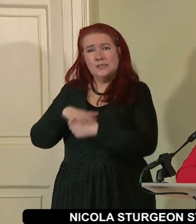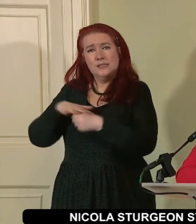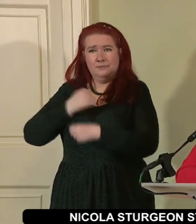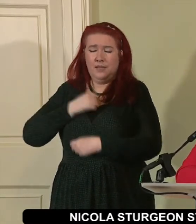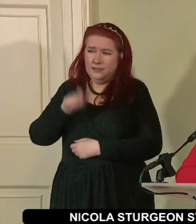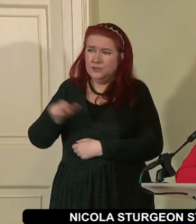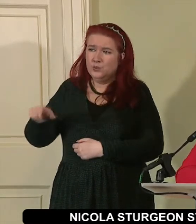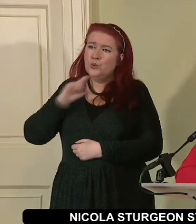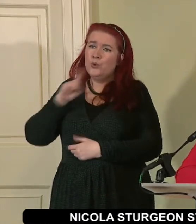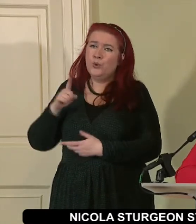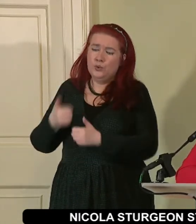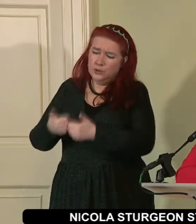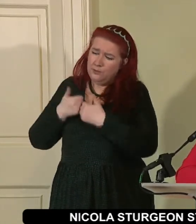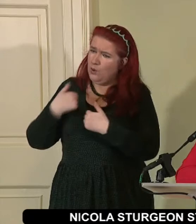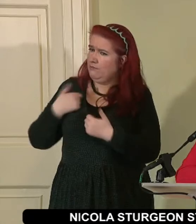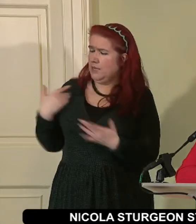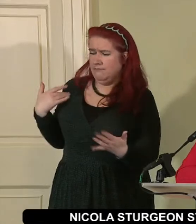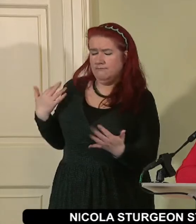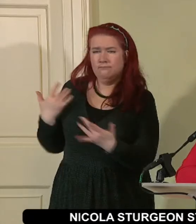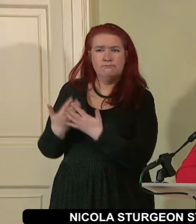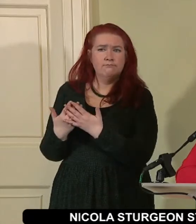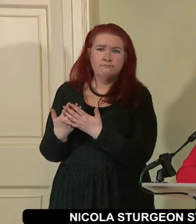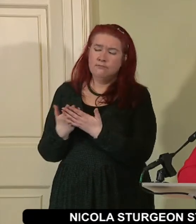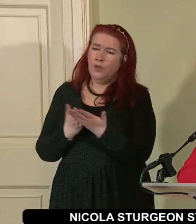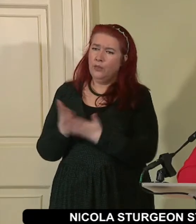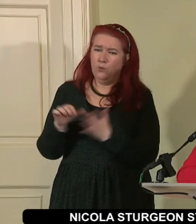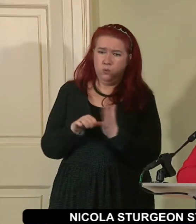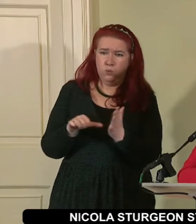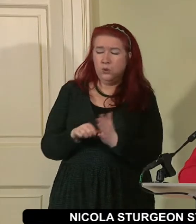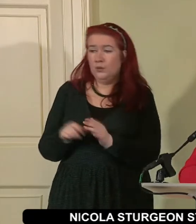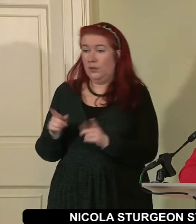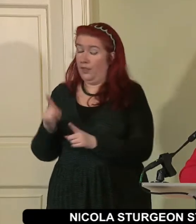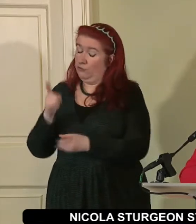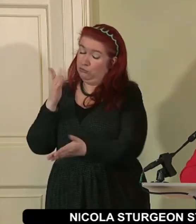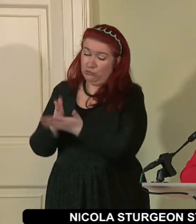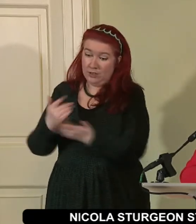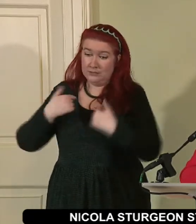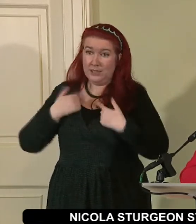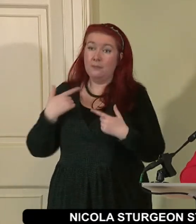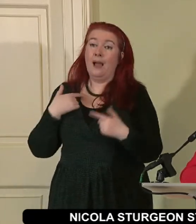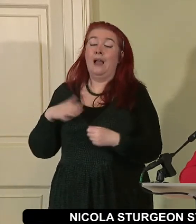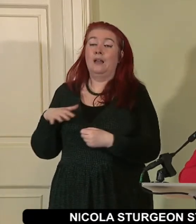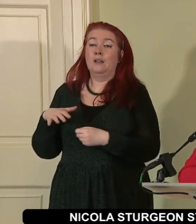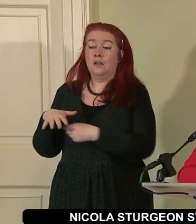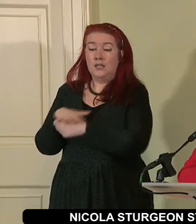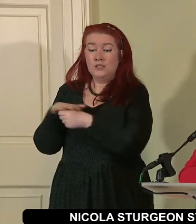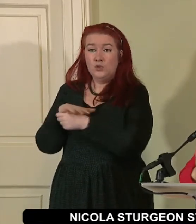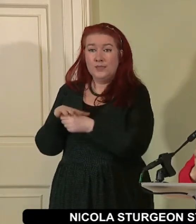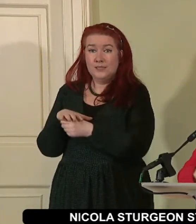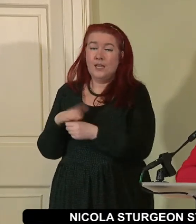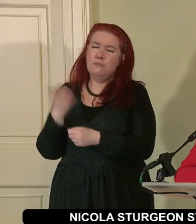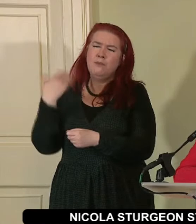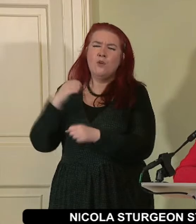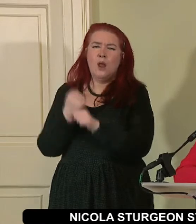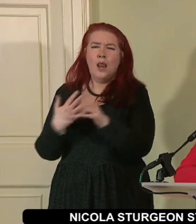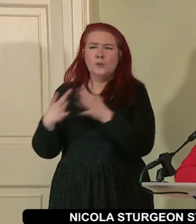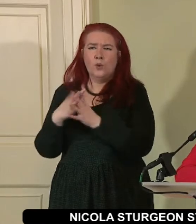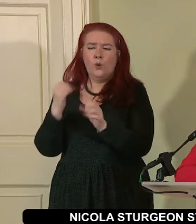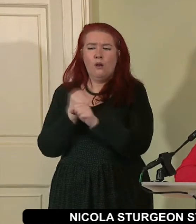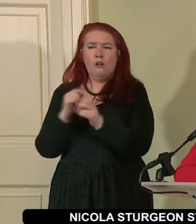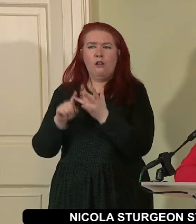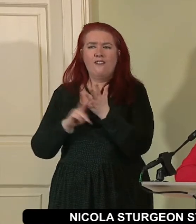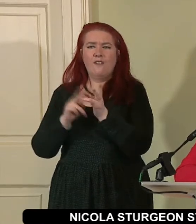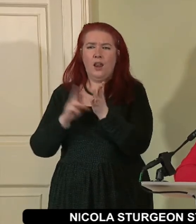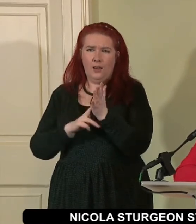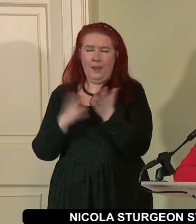have supported me through thick and thin, put their trust in me time and again. My constituency party, what was Glasgow Govan, now Glasgow South Side, that